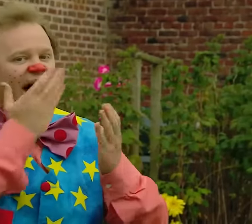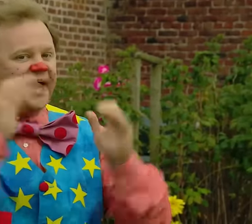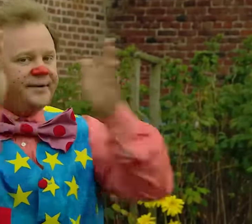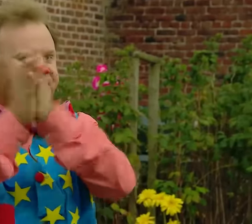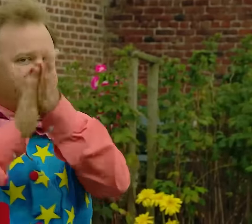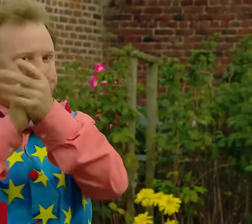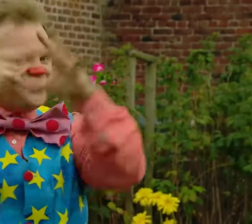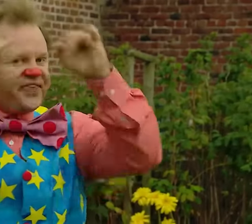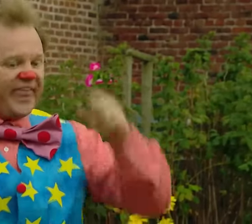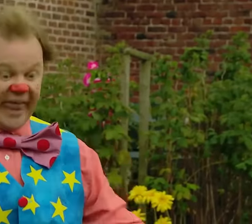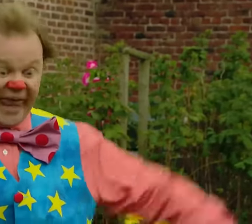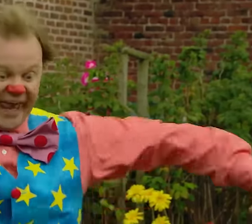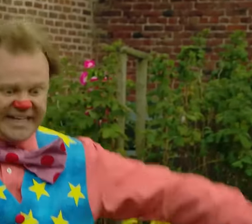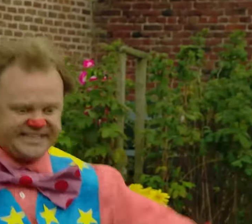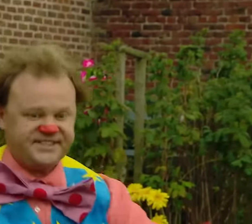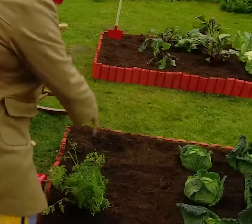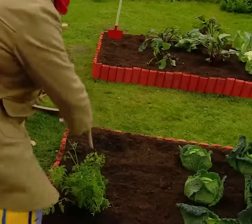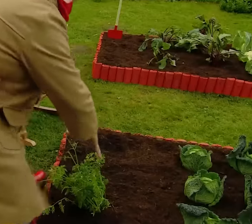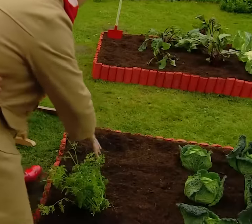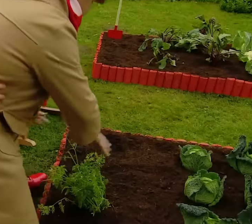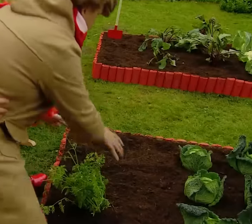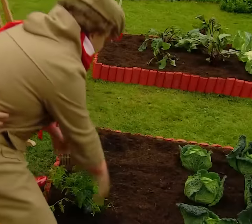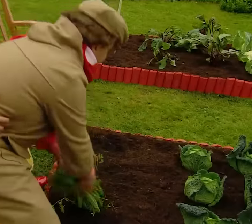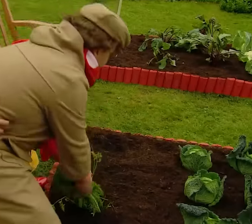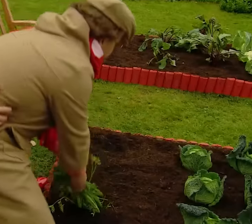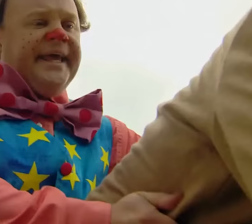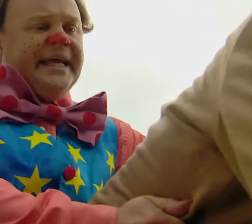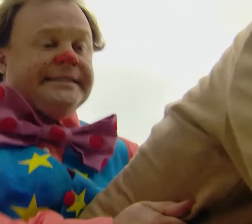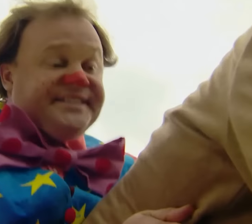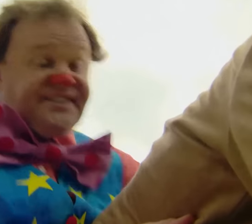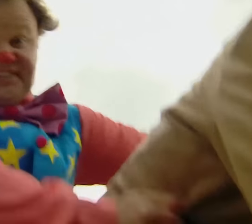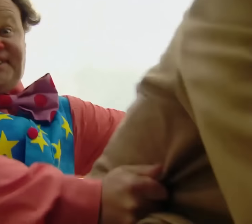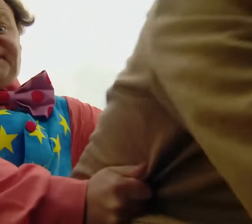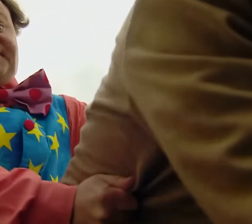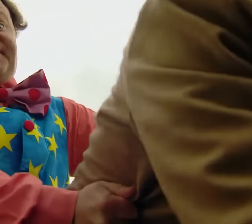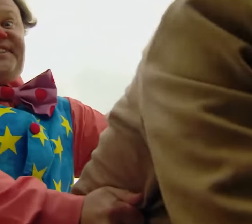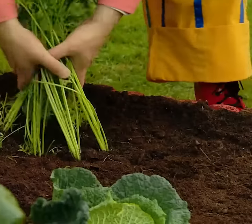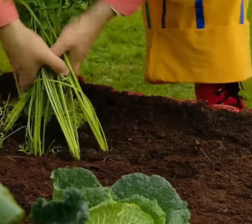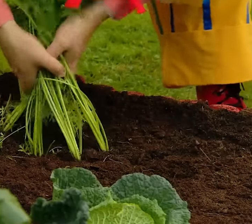in. Right, here we go. Heave!